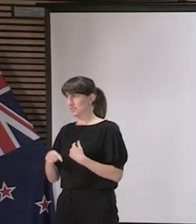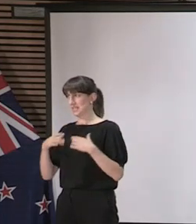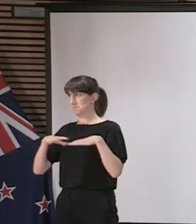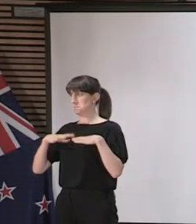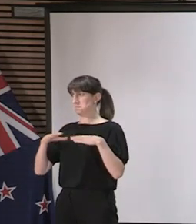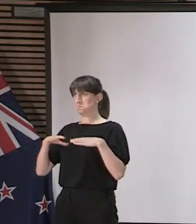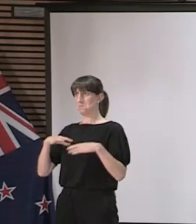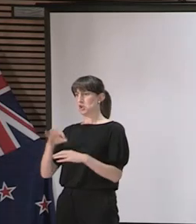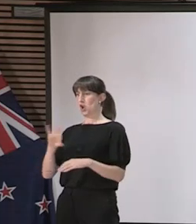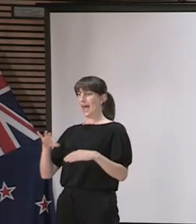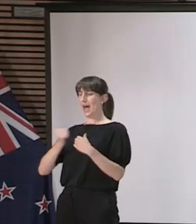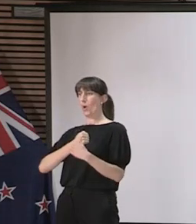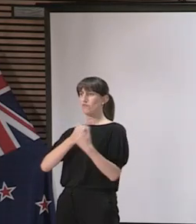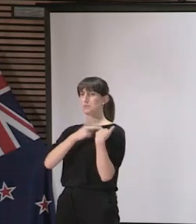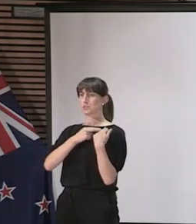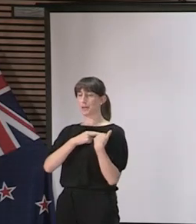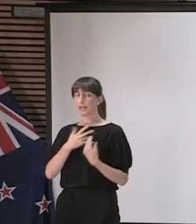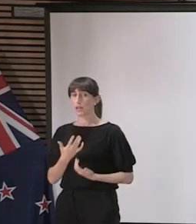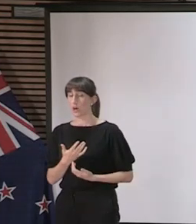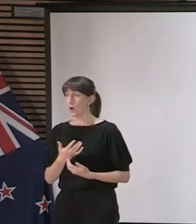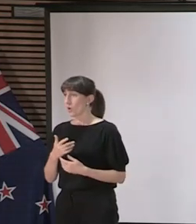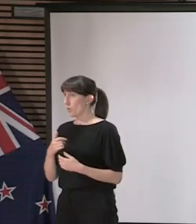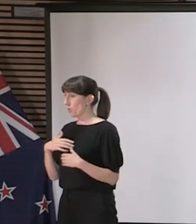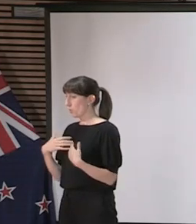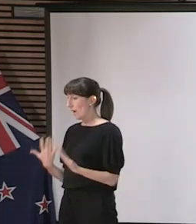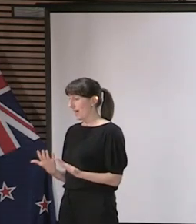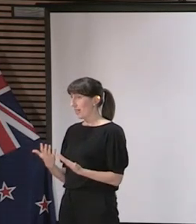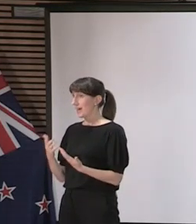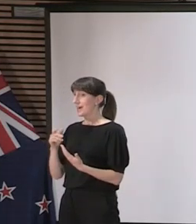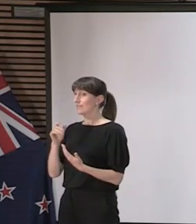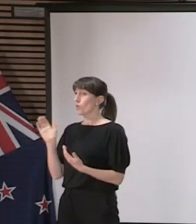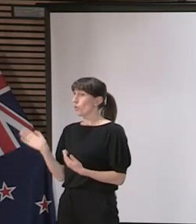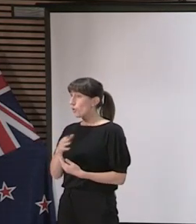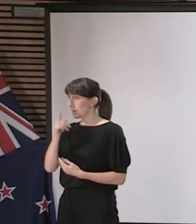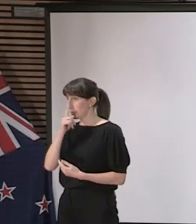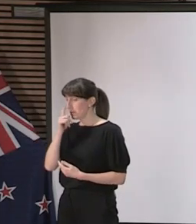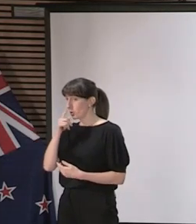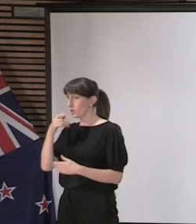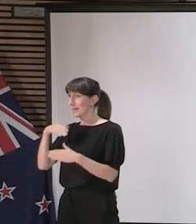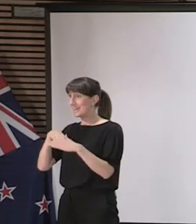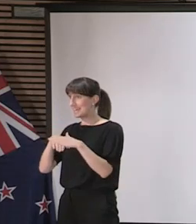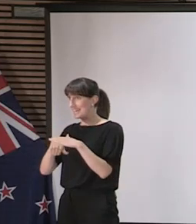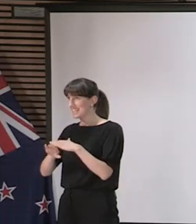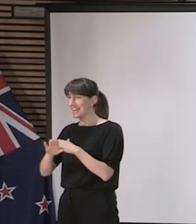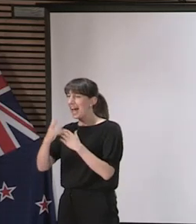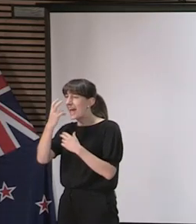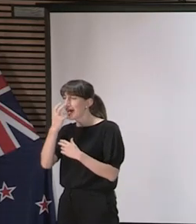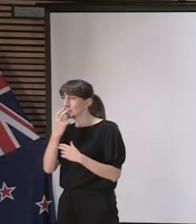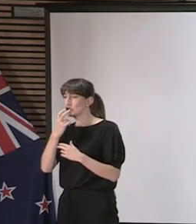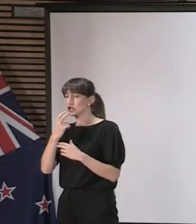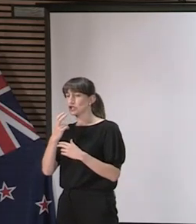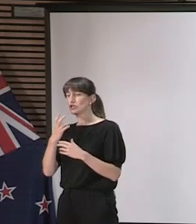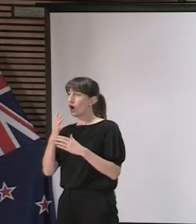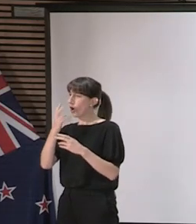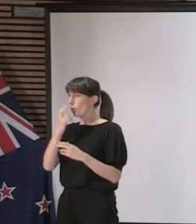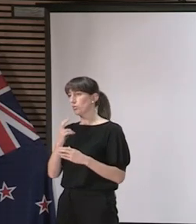the necessity and indeed wisdom of testing every person being admitted to an aged residential care facility. So